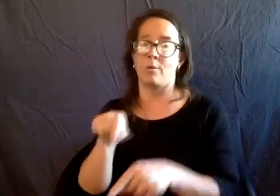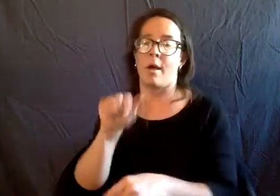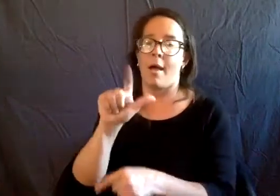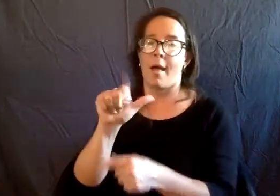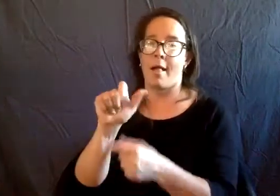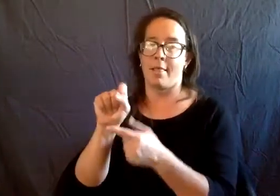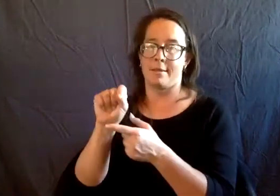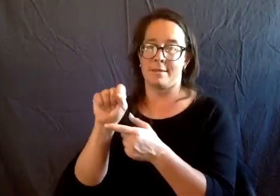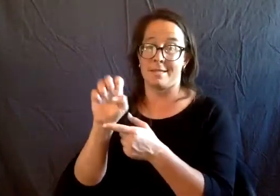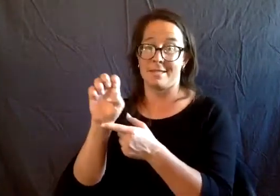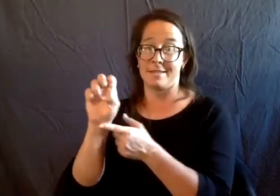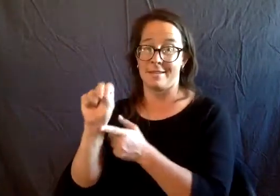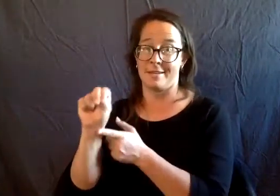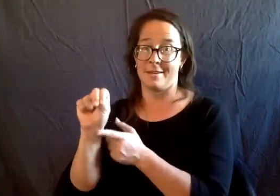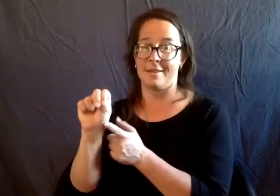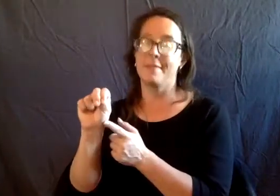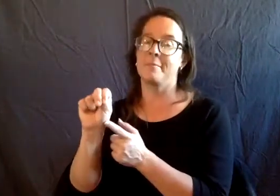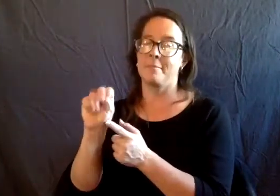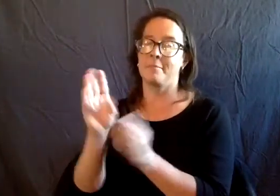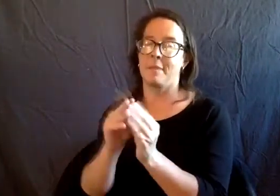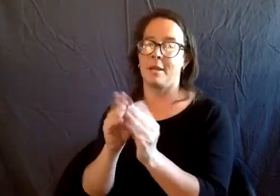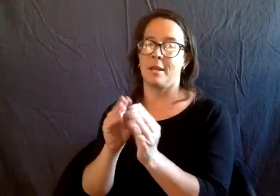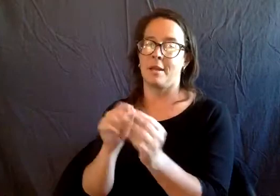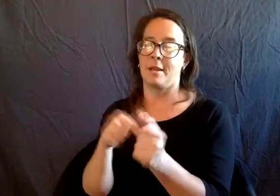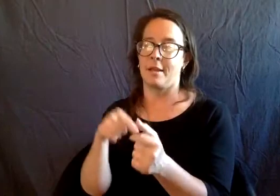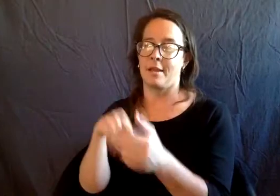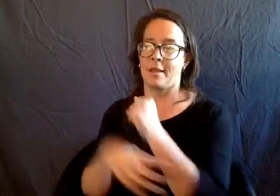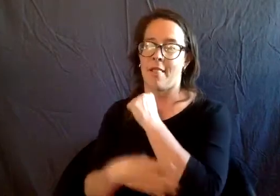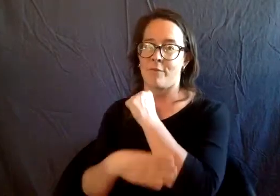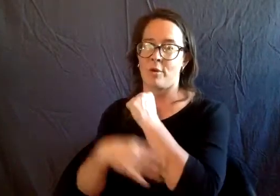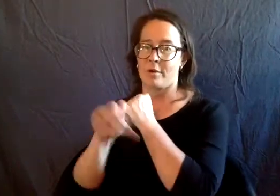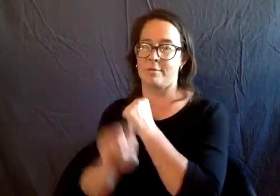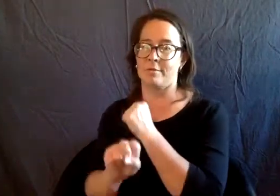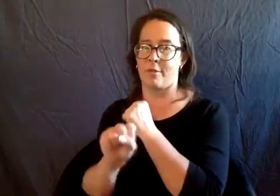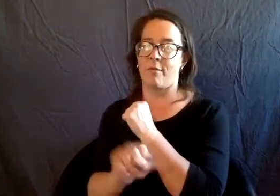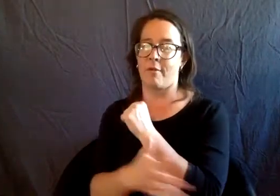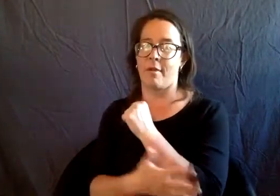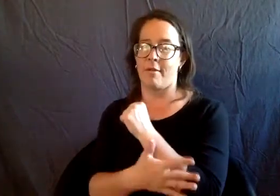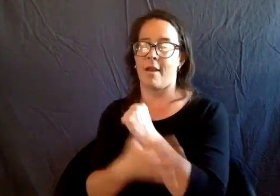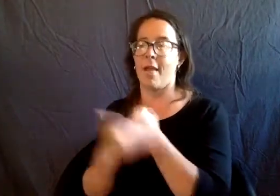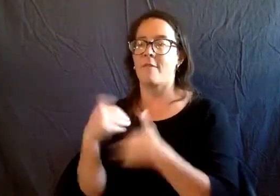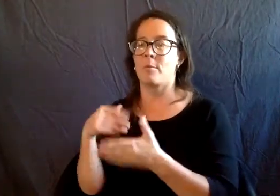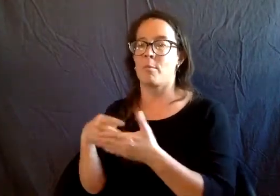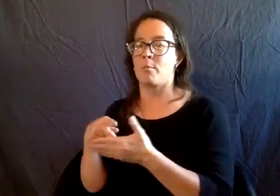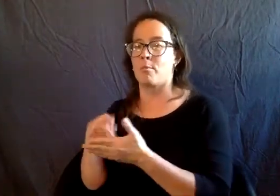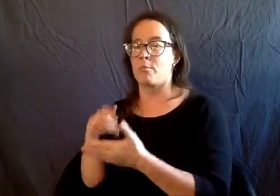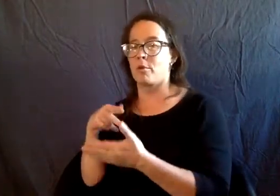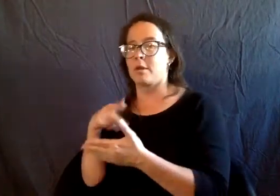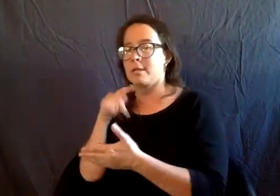in Woodland Hills, California, that also had an Al-Anon meeting. And I believe they have a preteen and a babysitting